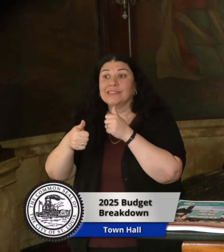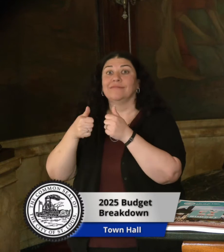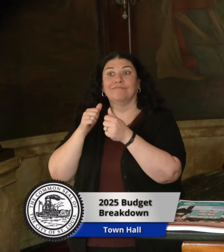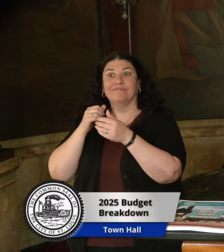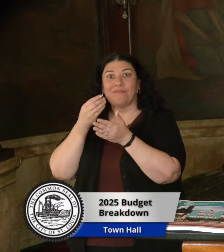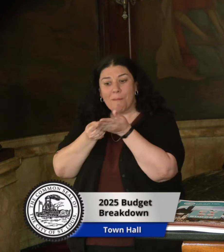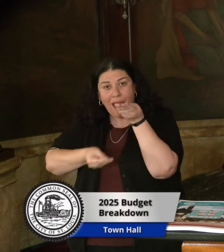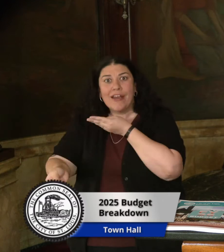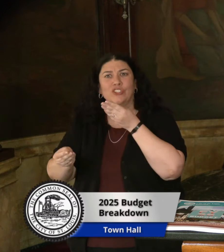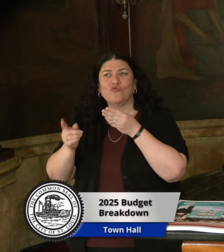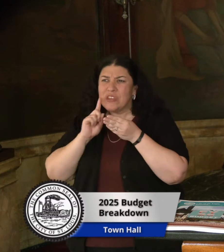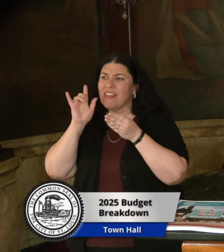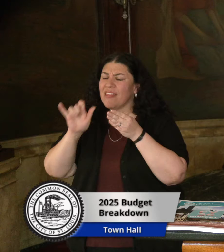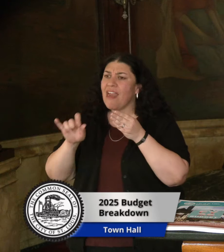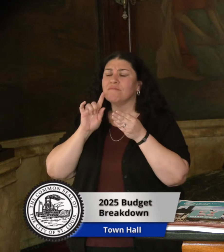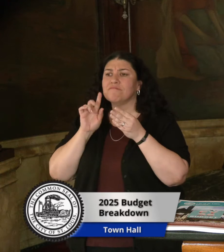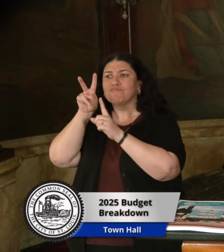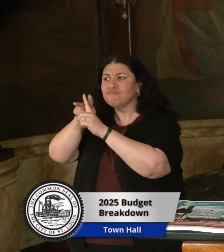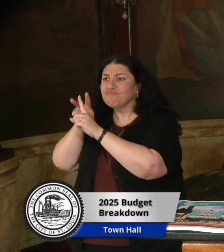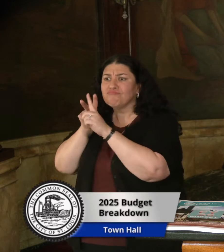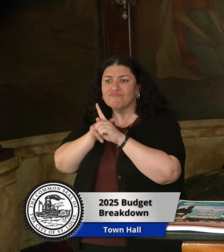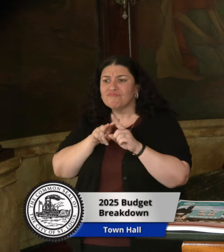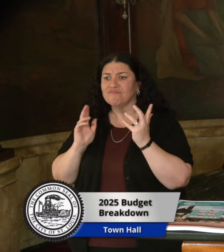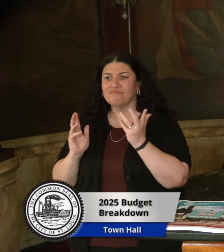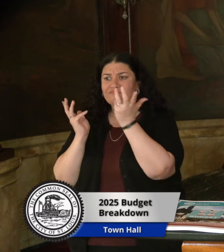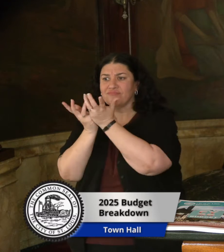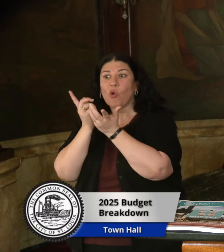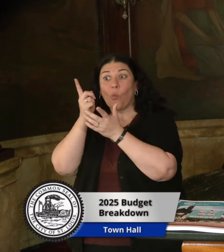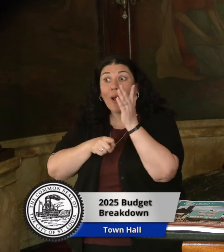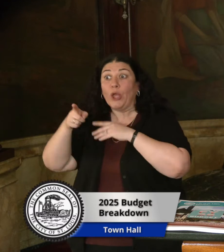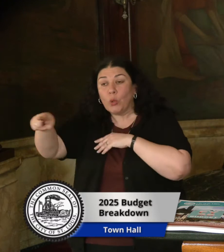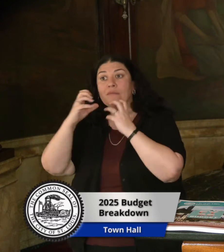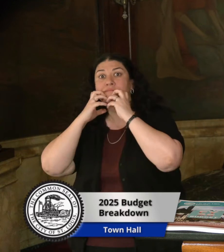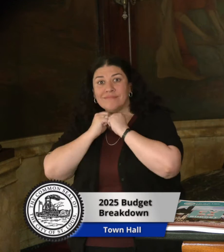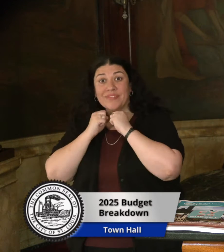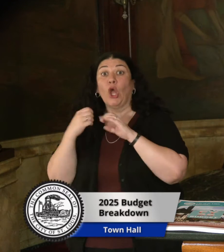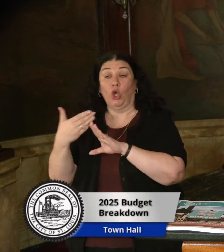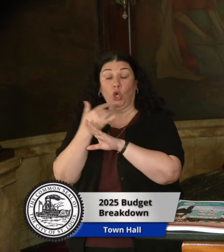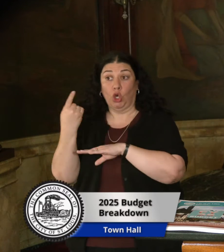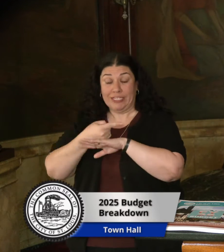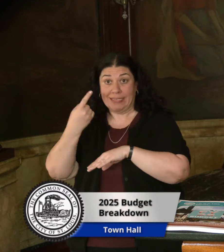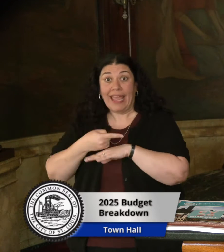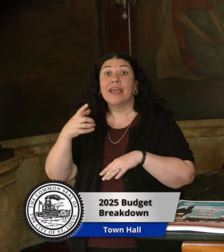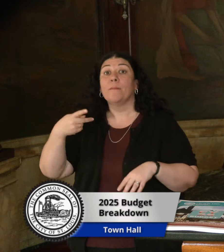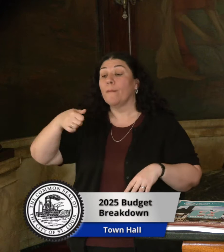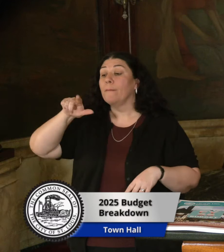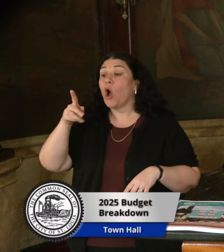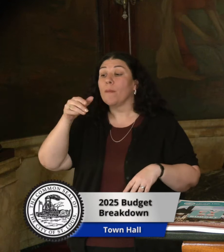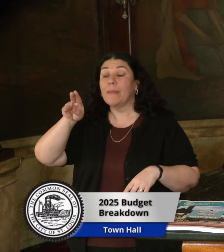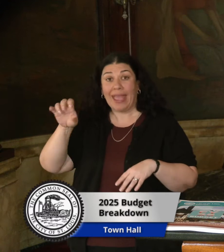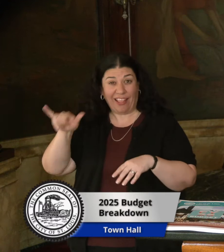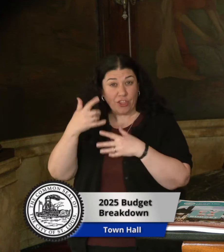the things that you care about. Earlier today, the City of St. Louis Budget Director, Paul Payne,